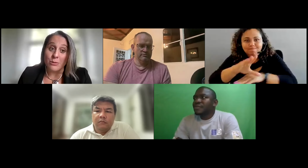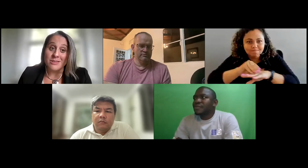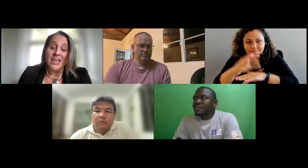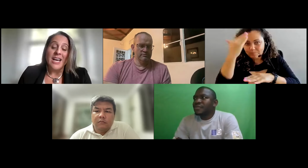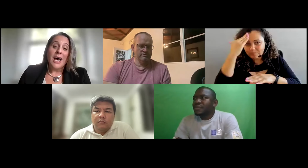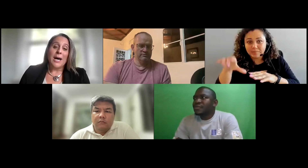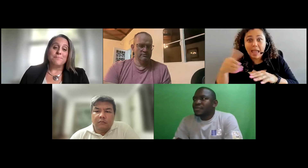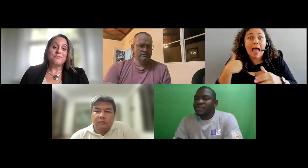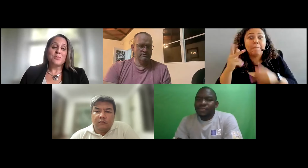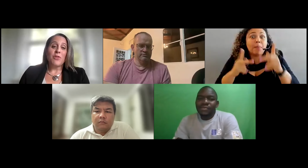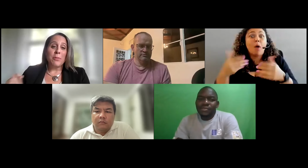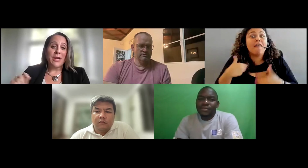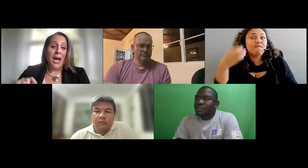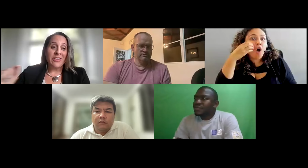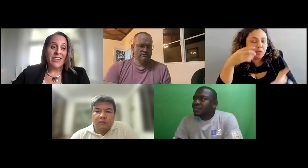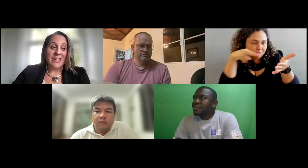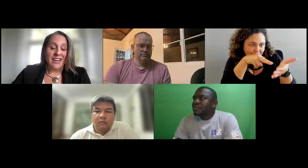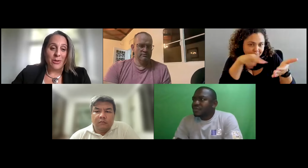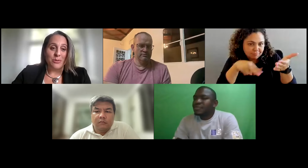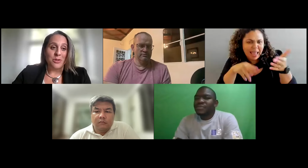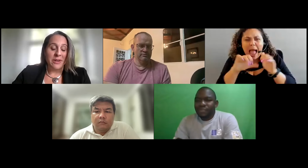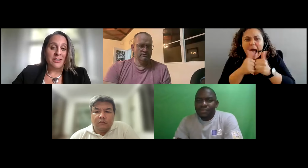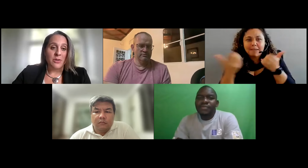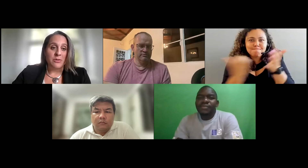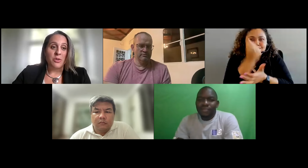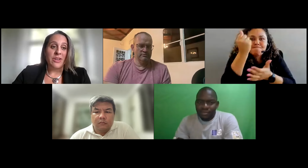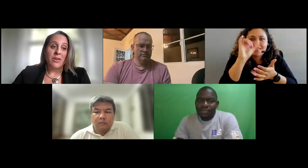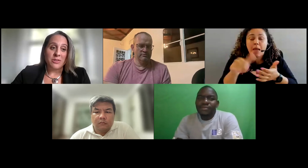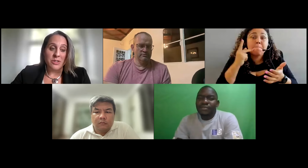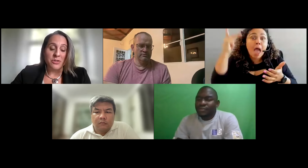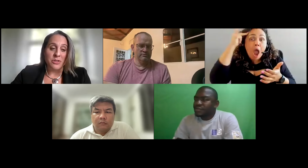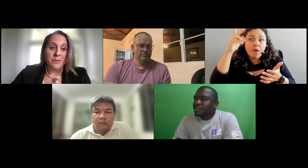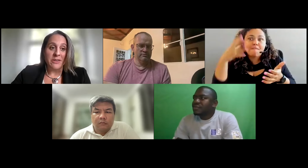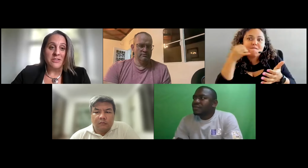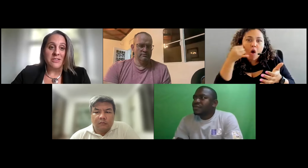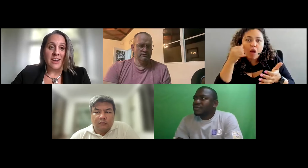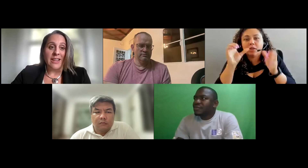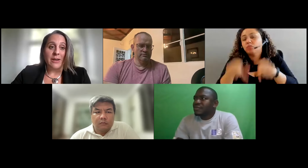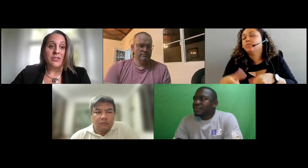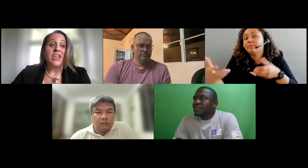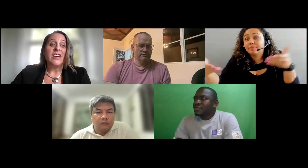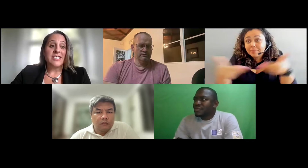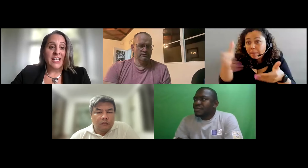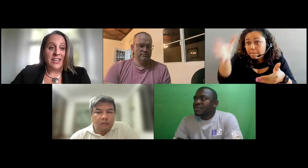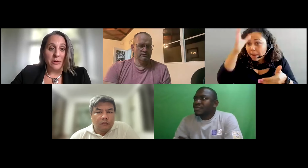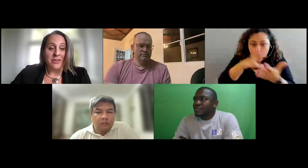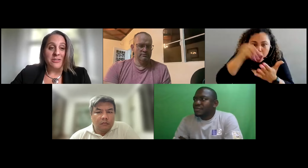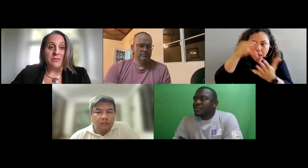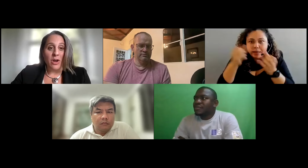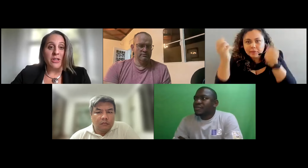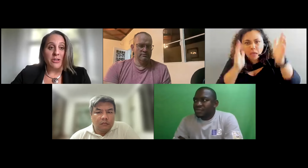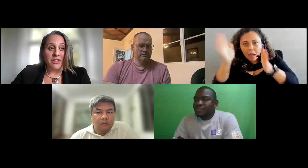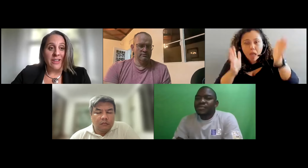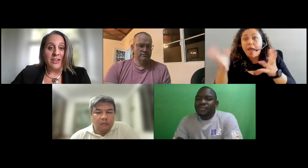have phones, but how do we then get those on parents' phones? So we can also introduce parents to sign language to get hearing